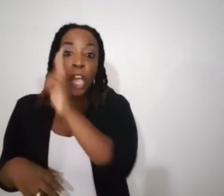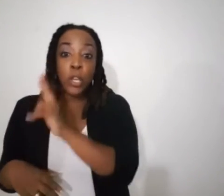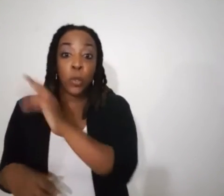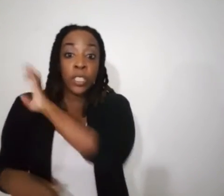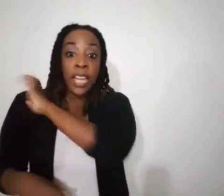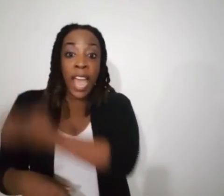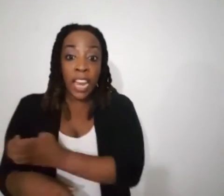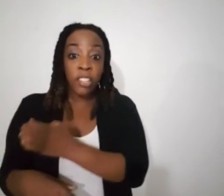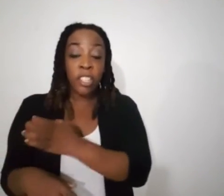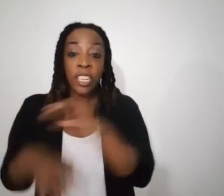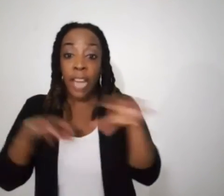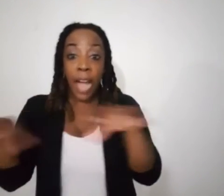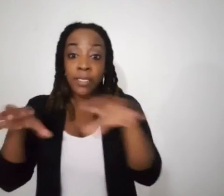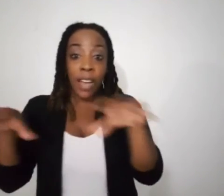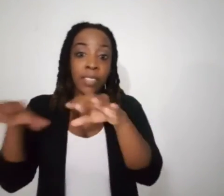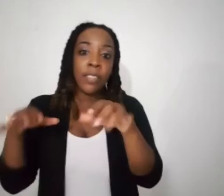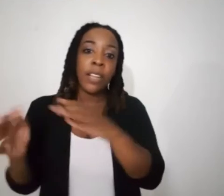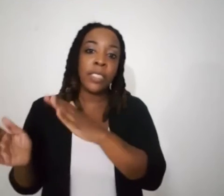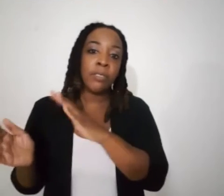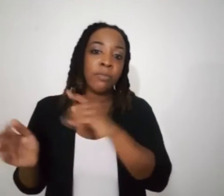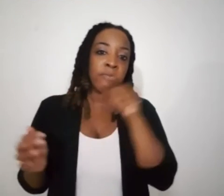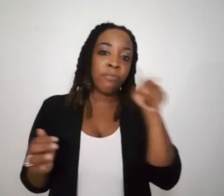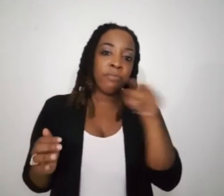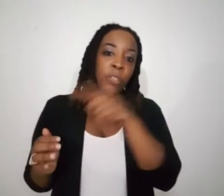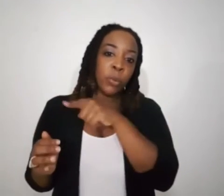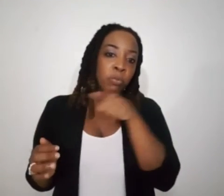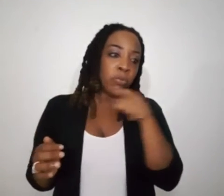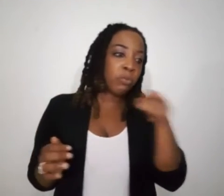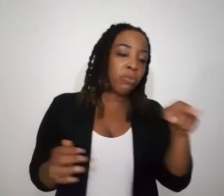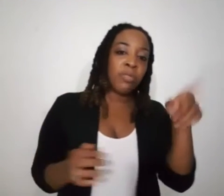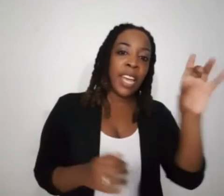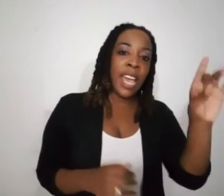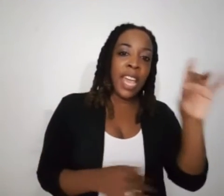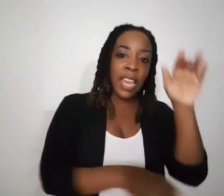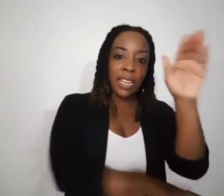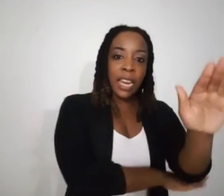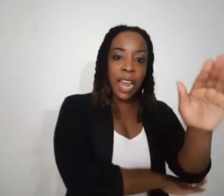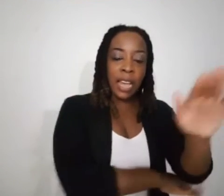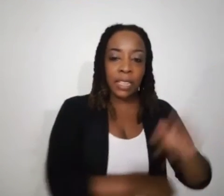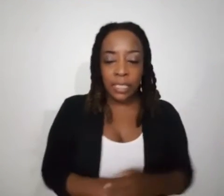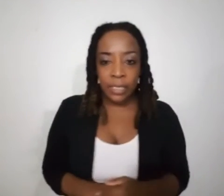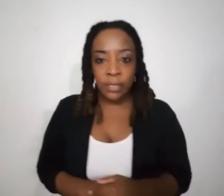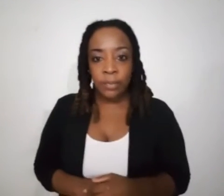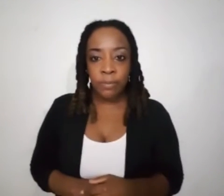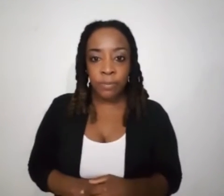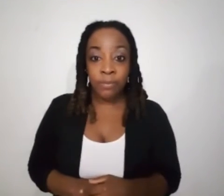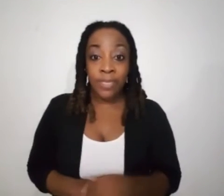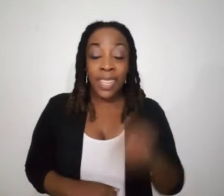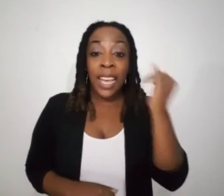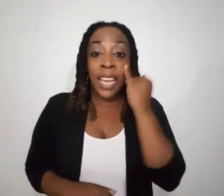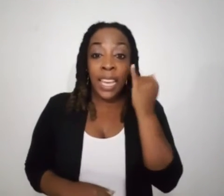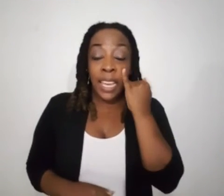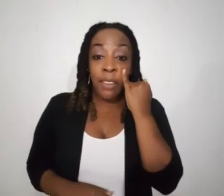then be able to go off to sleep at 8 o'clock. Remember, if your child wakes up at night,